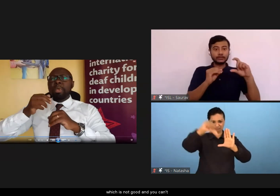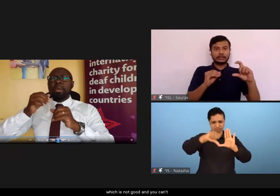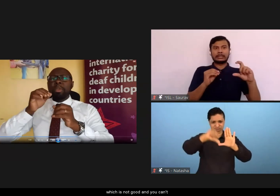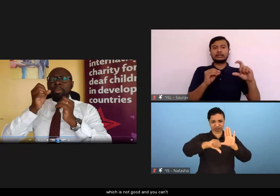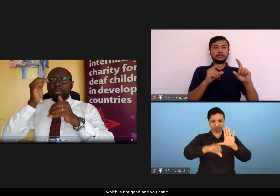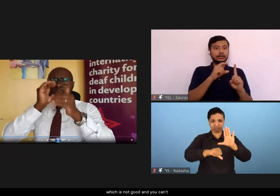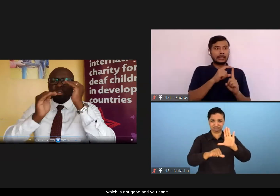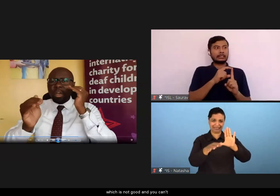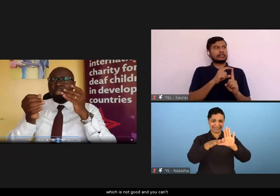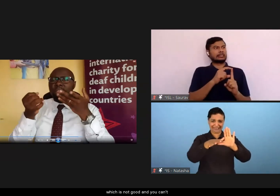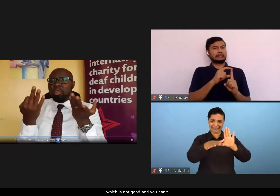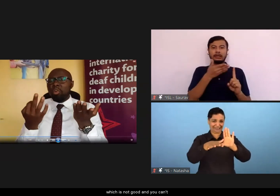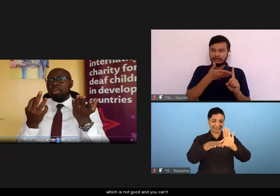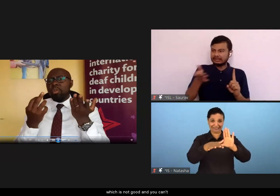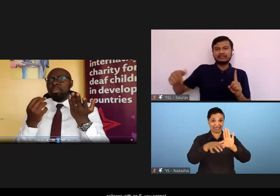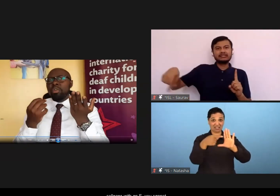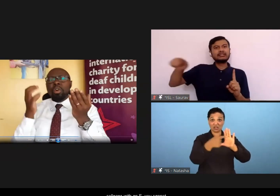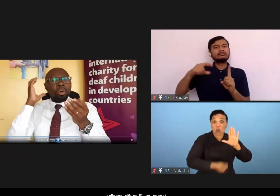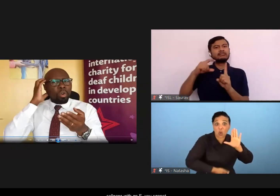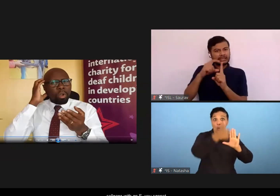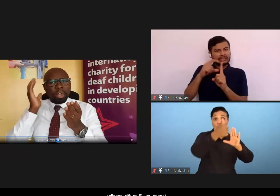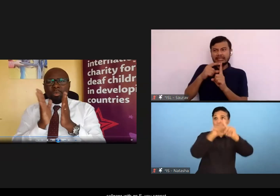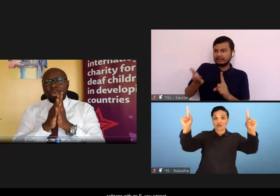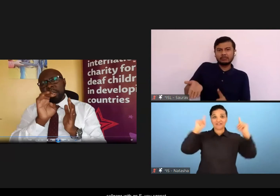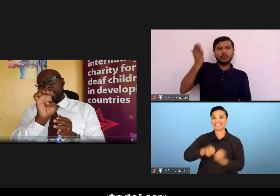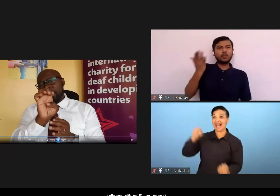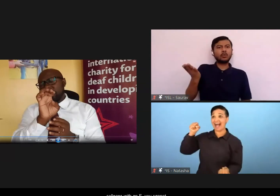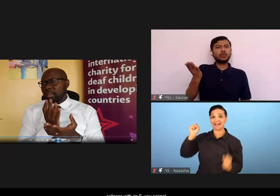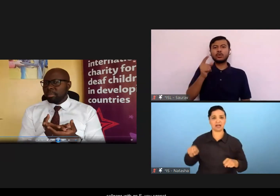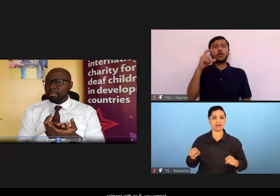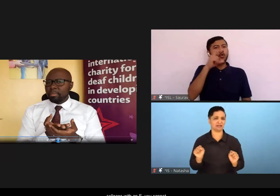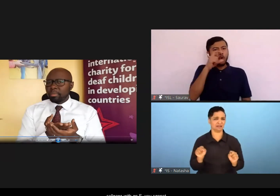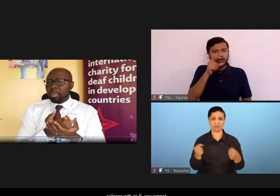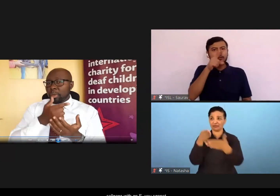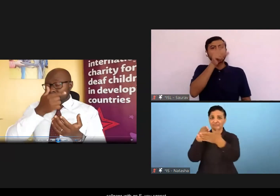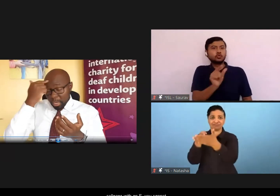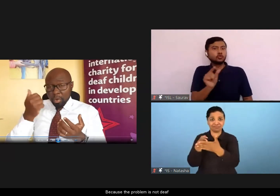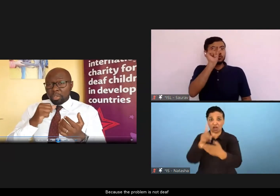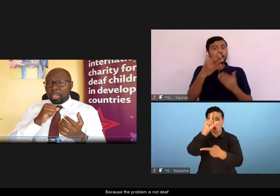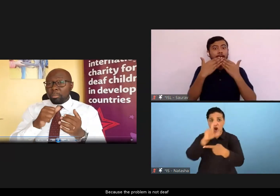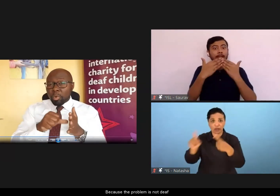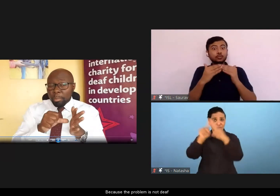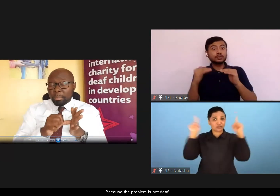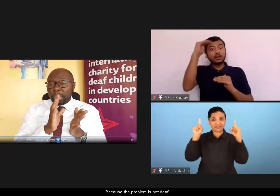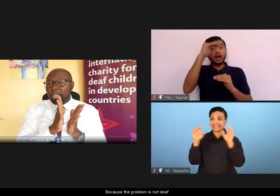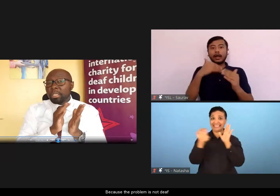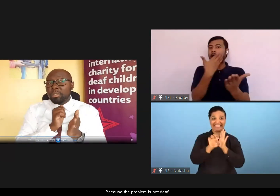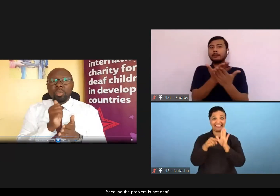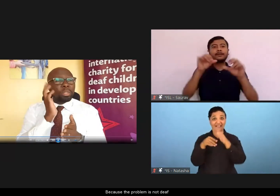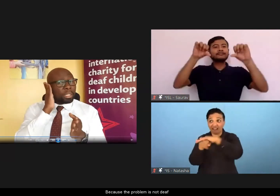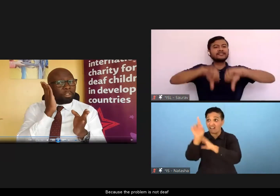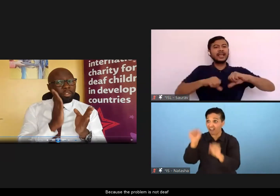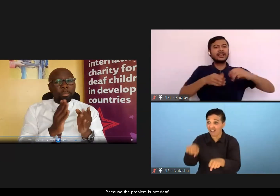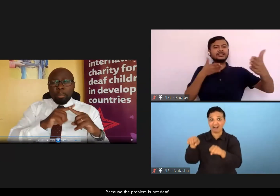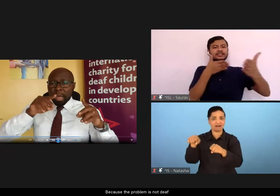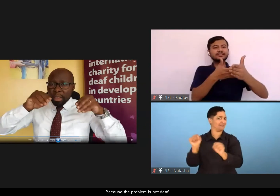to maybe to the universities or colleges with an E. You cannot. Because